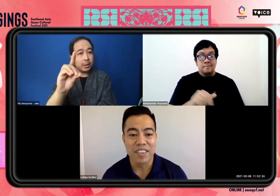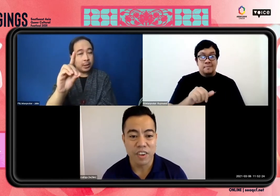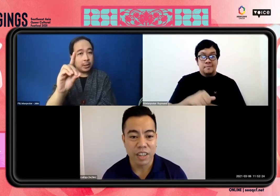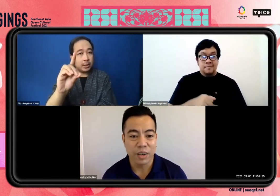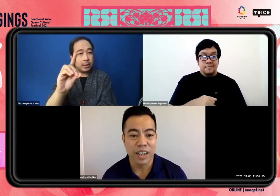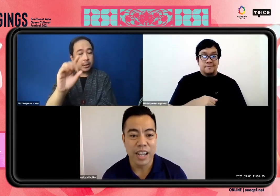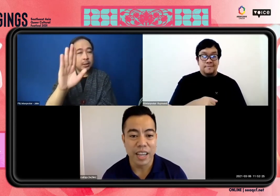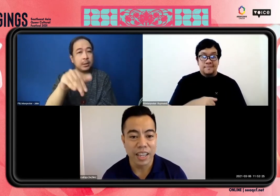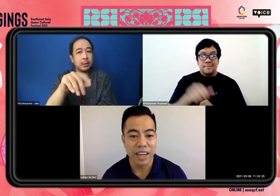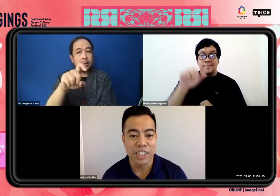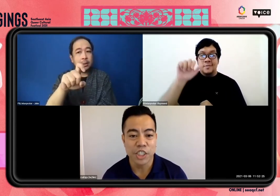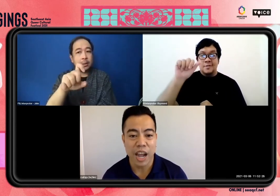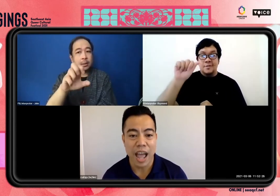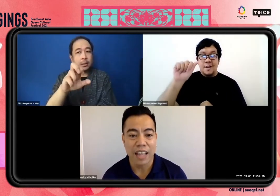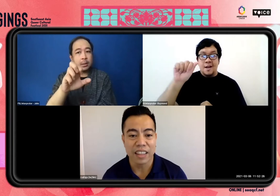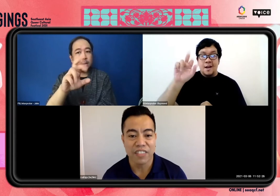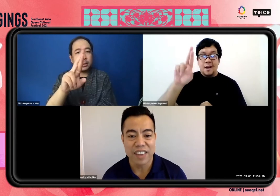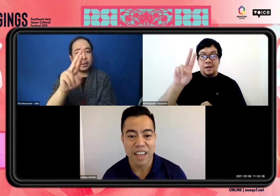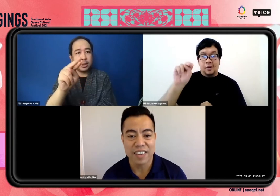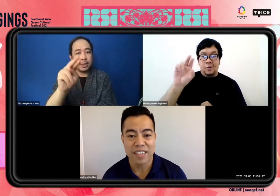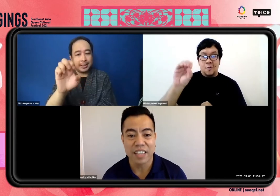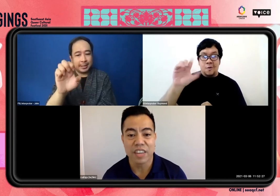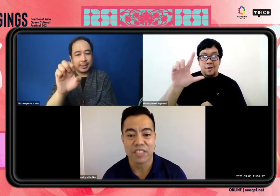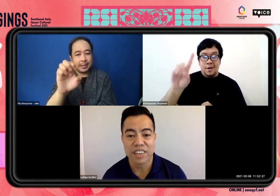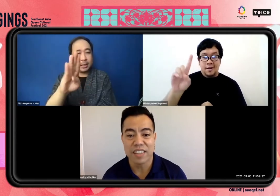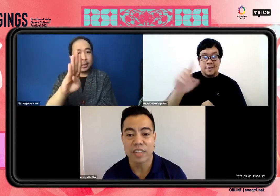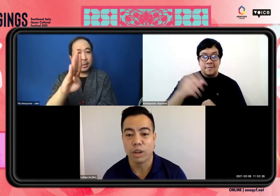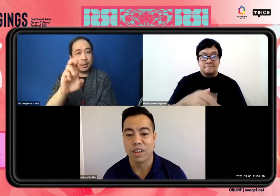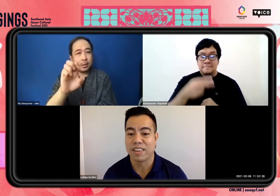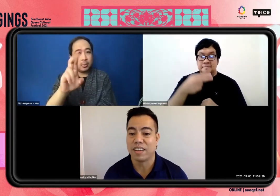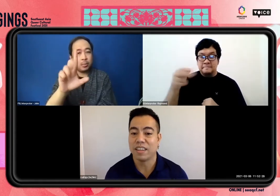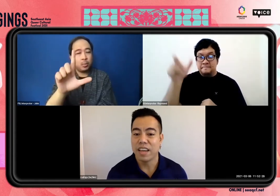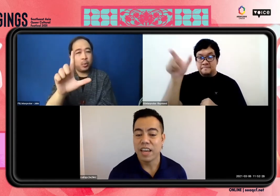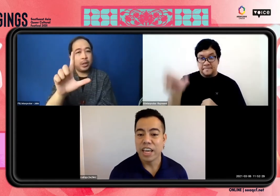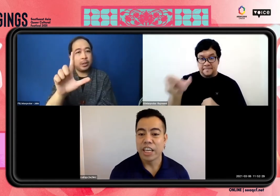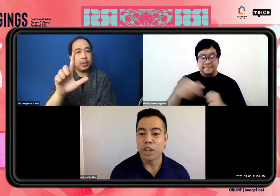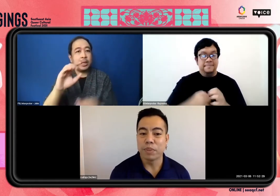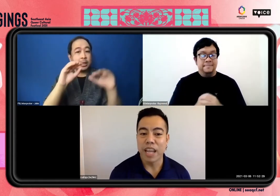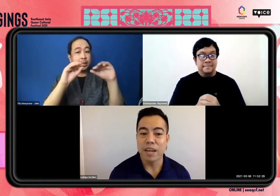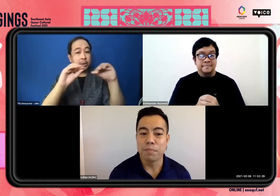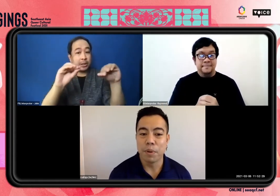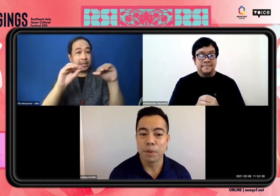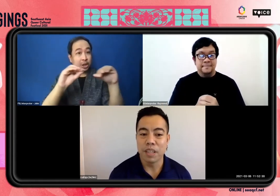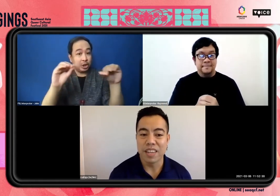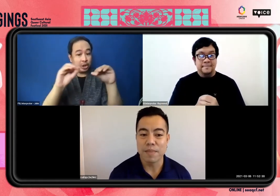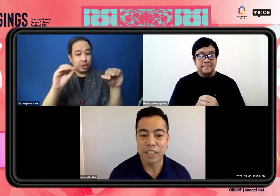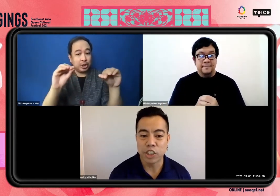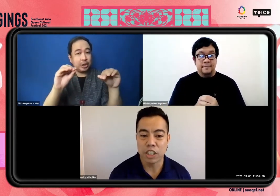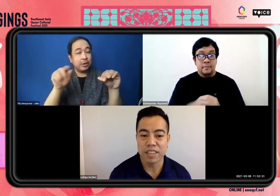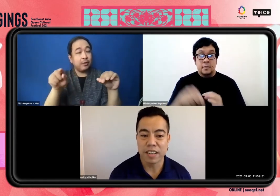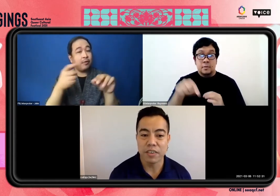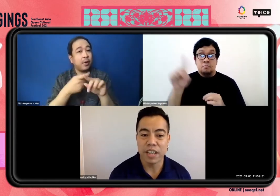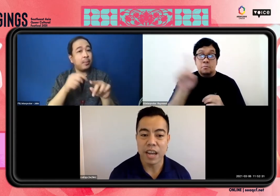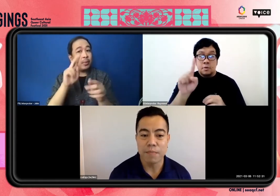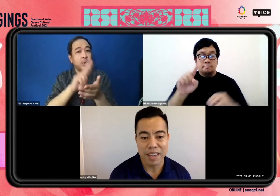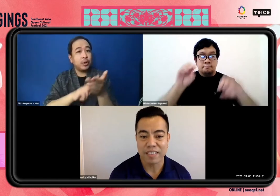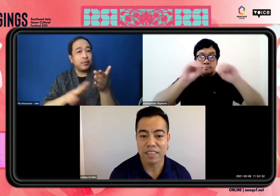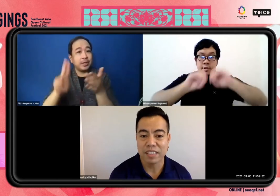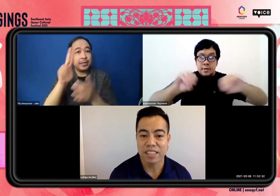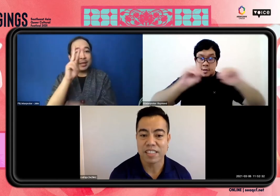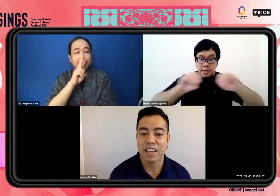He's an instructor in English at the Visayas State University, Tolosa. He obtained both his bachelor's degree